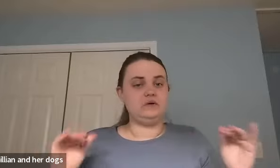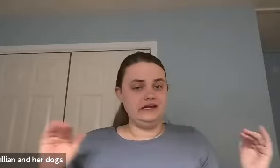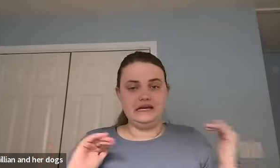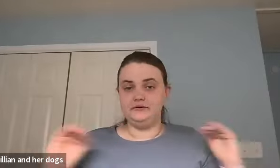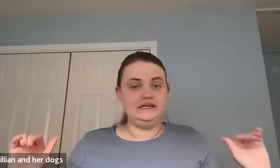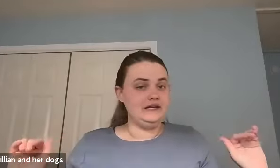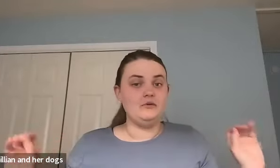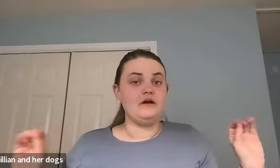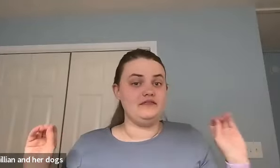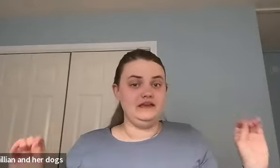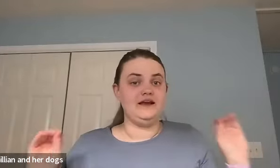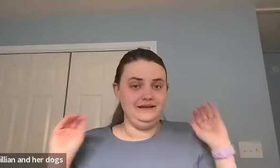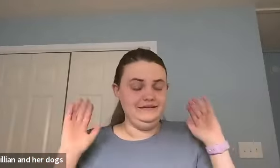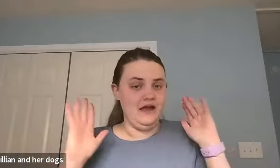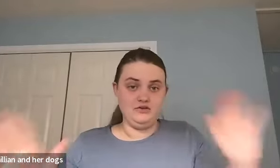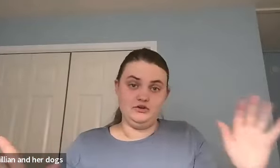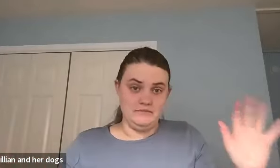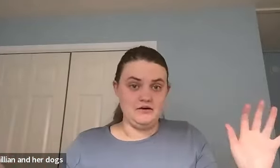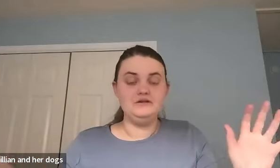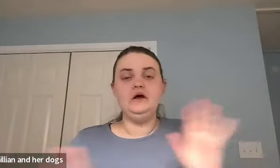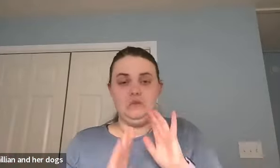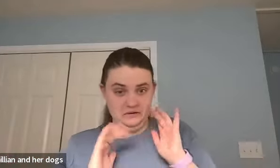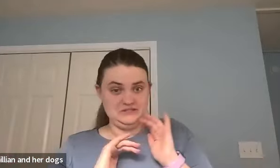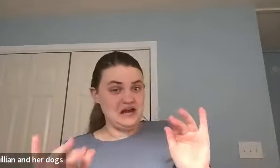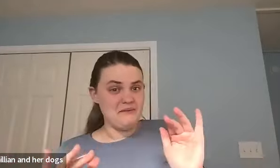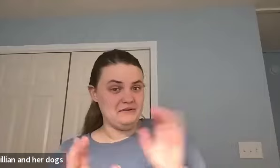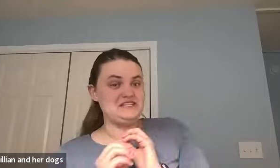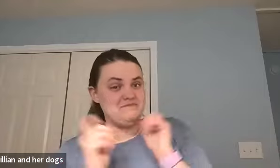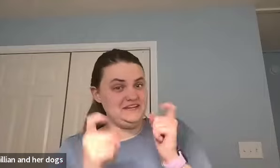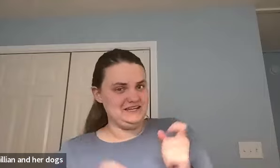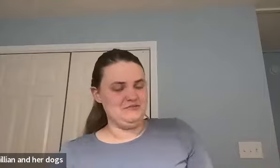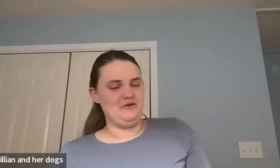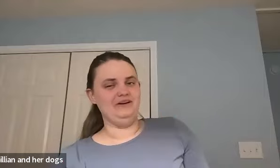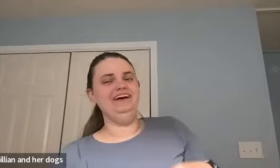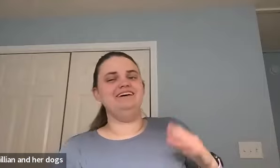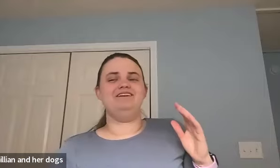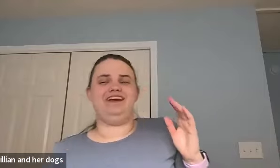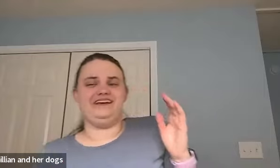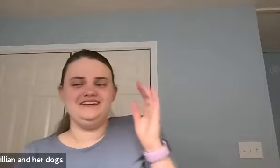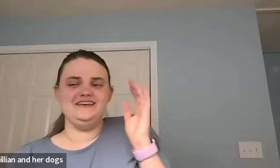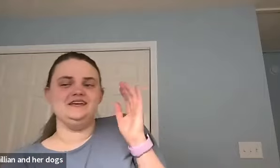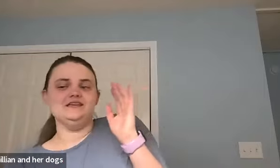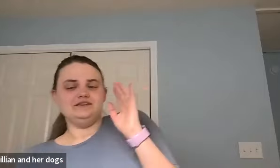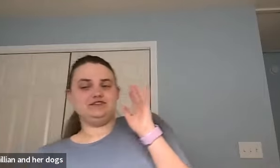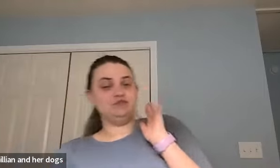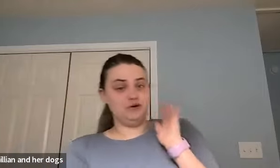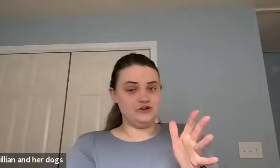don't need any more. I think I have a good amount. I will stop feeding you more. Okay. So we'll do our drinks